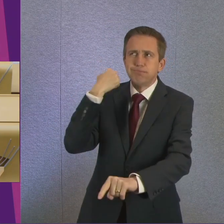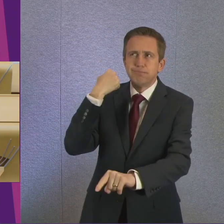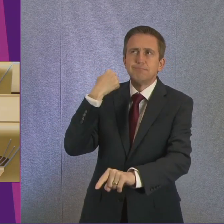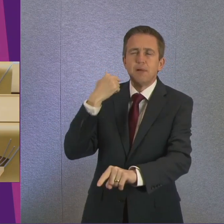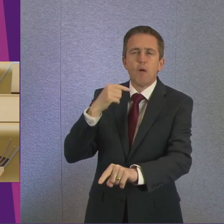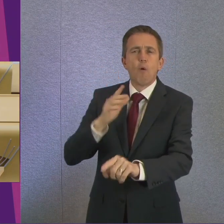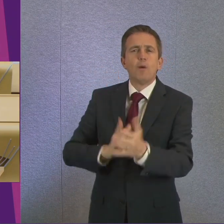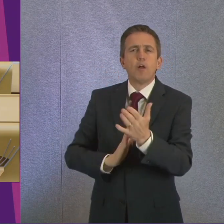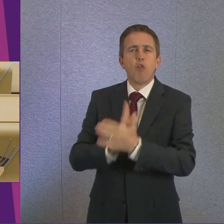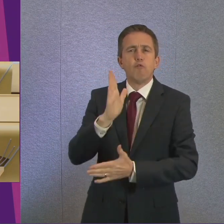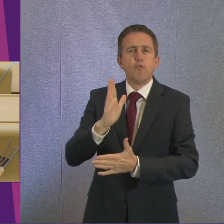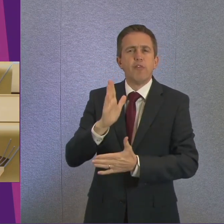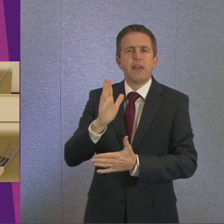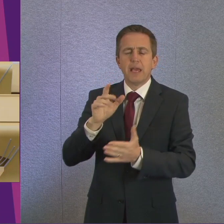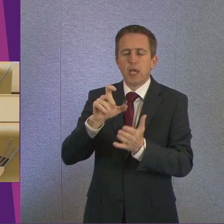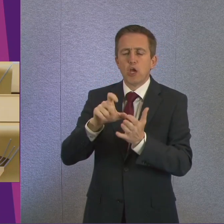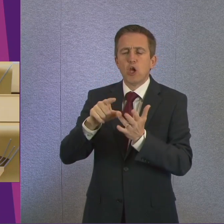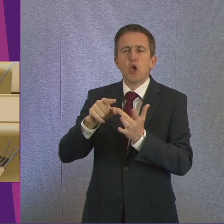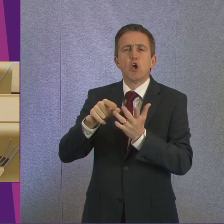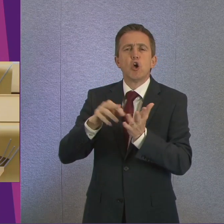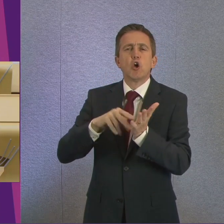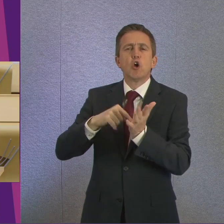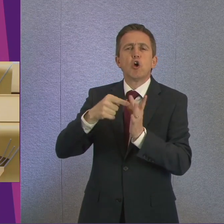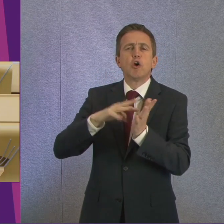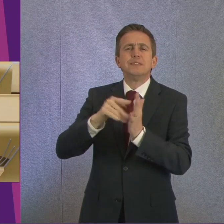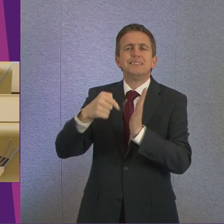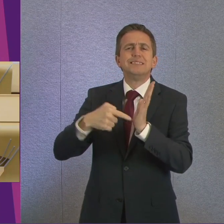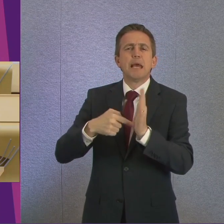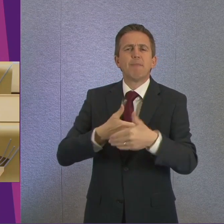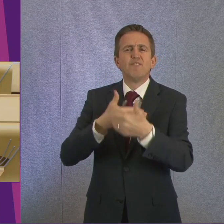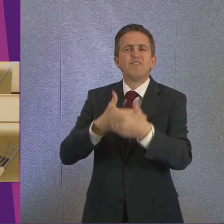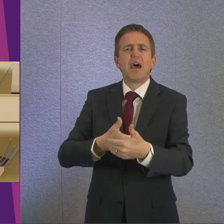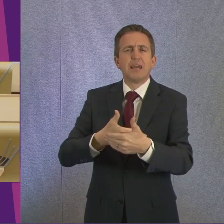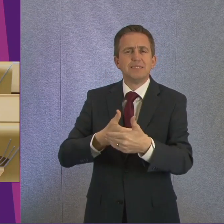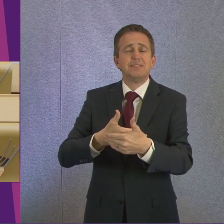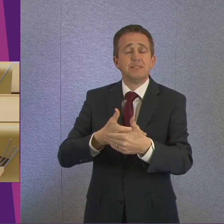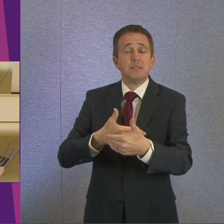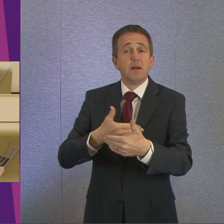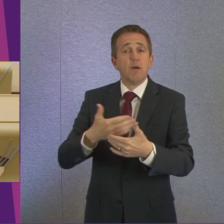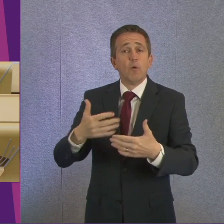the containment phase, then we did undertake that test, trace